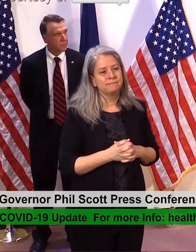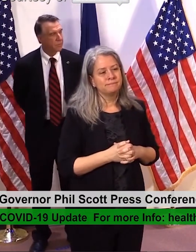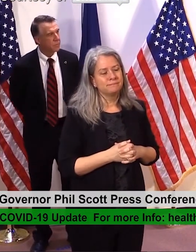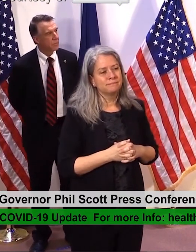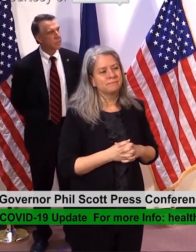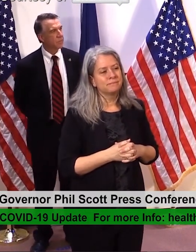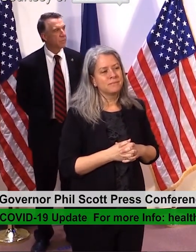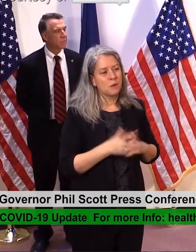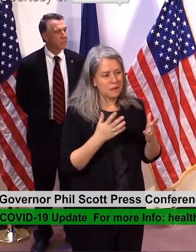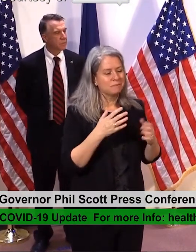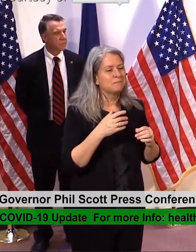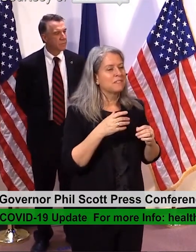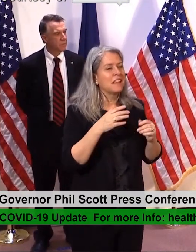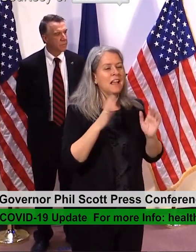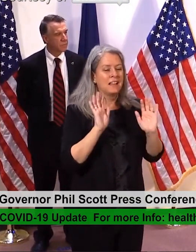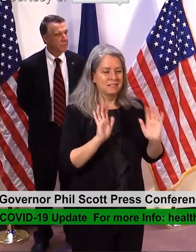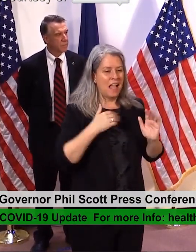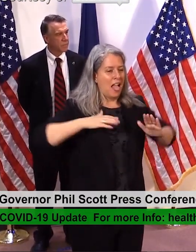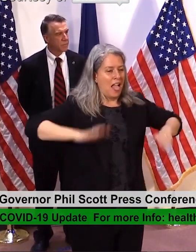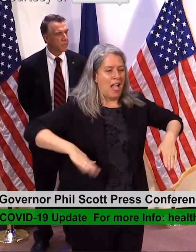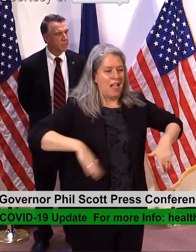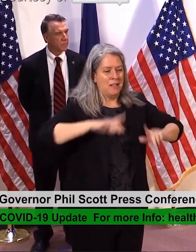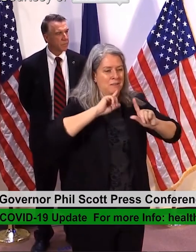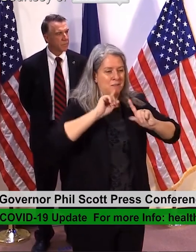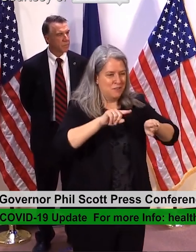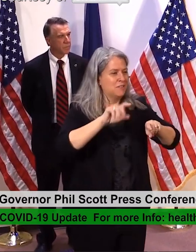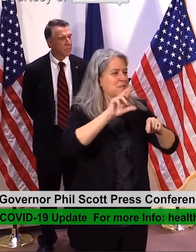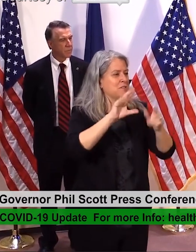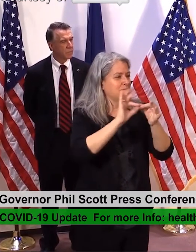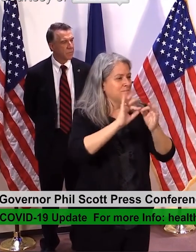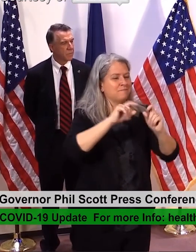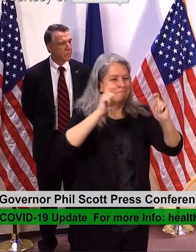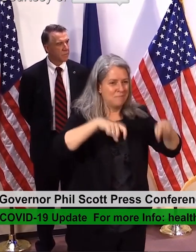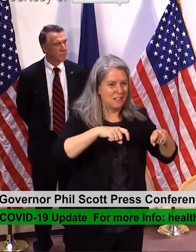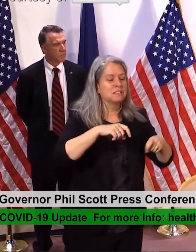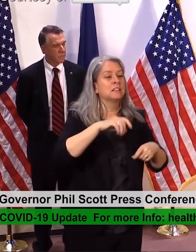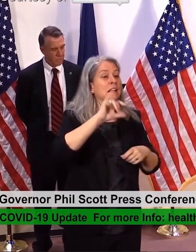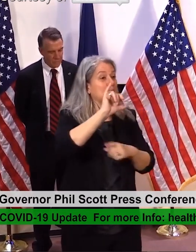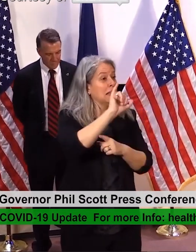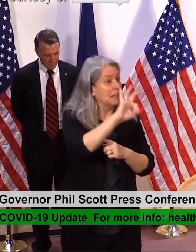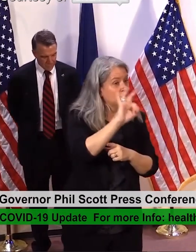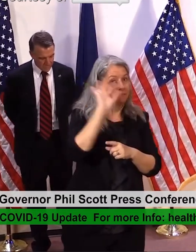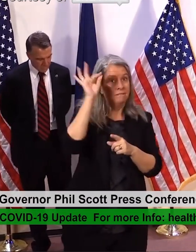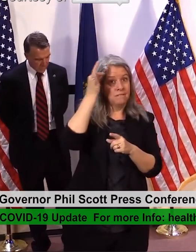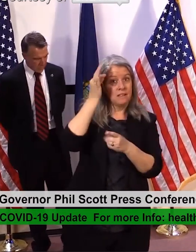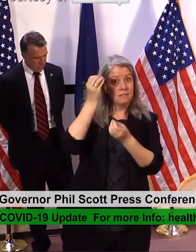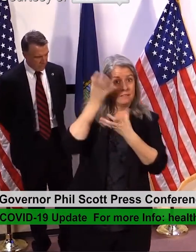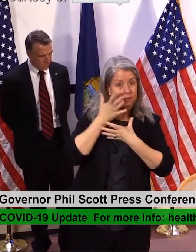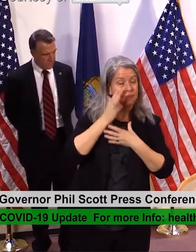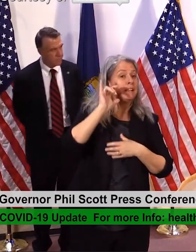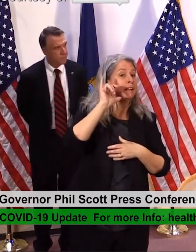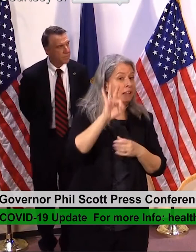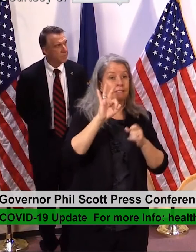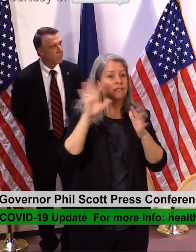if and when guidance comes out from the federal government or ourselves, it's